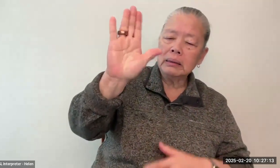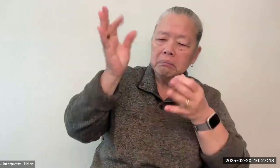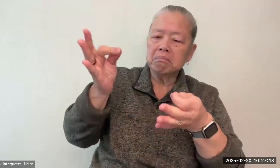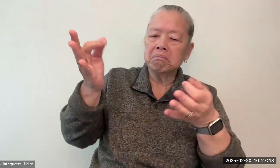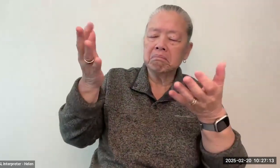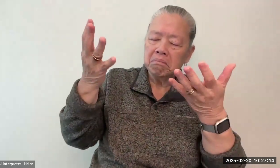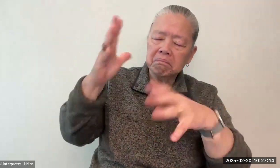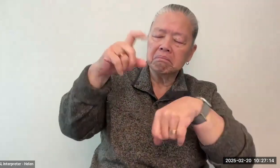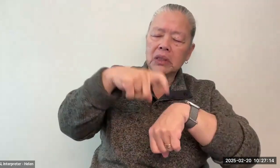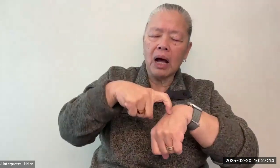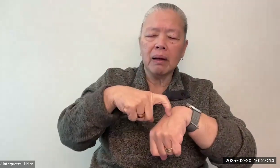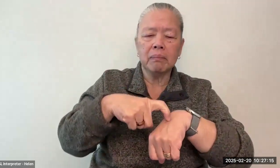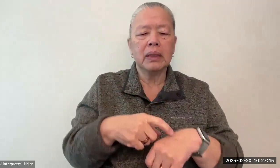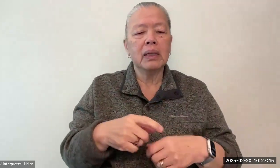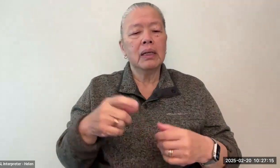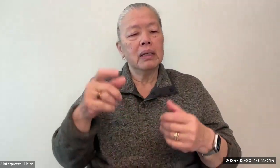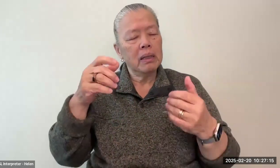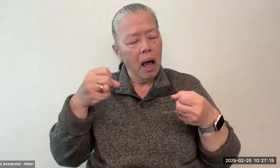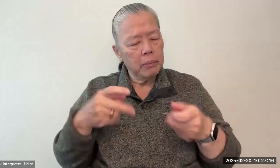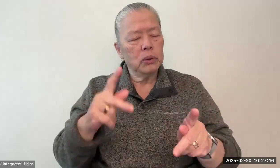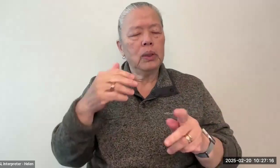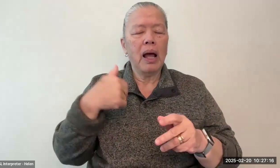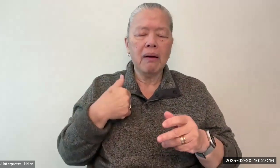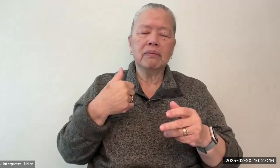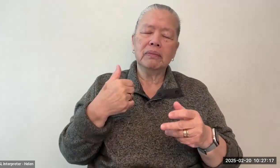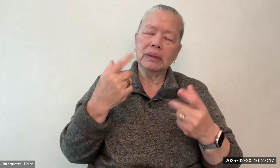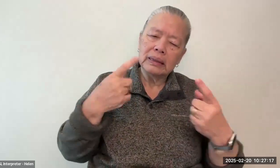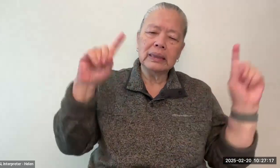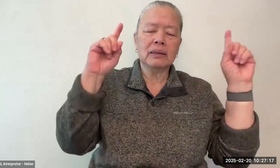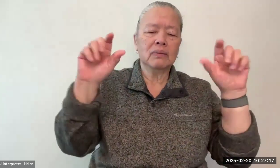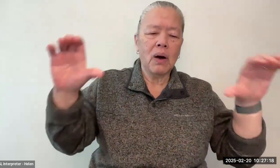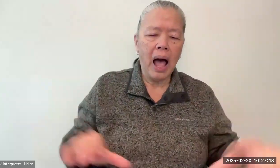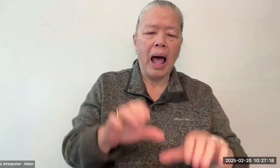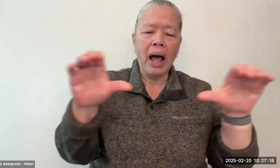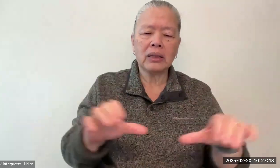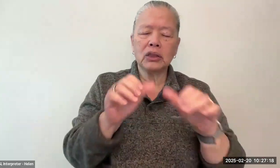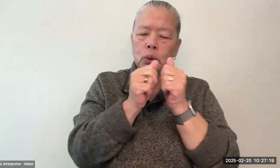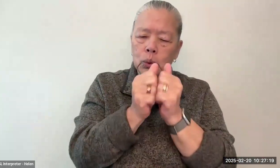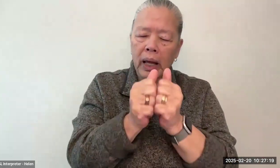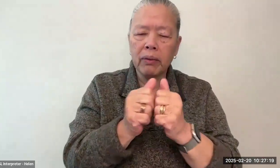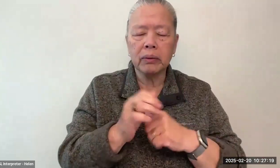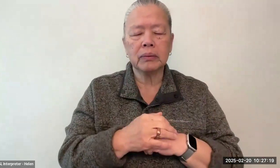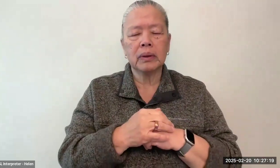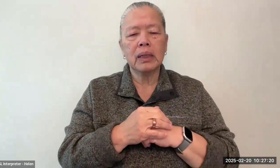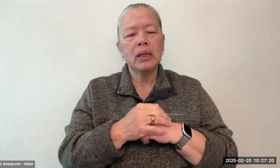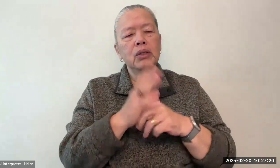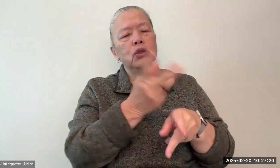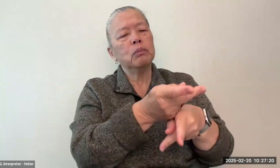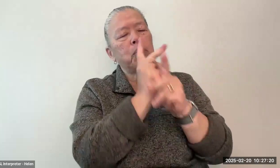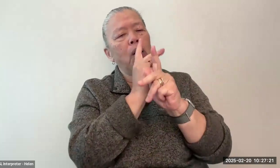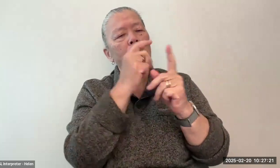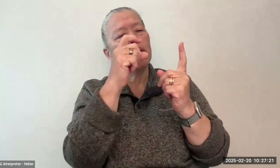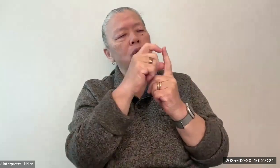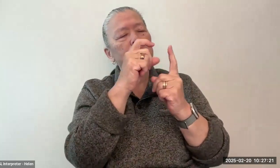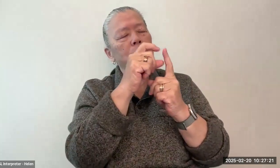time when the possibility for successful collective action exists. To borrow language from the political science term of